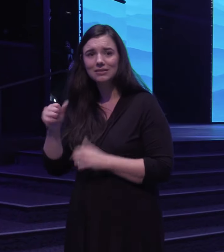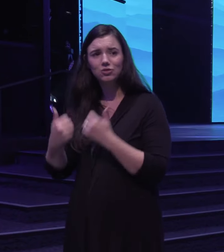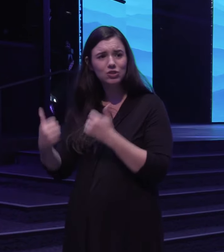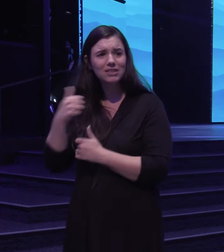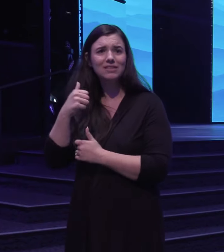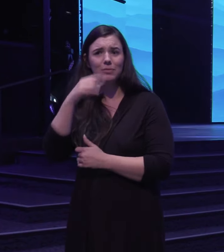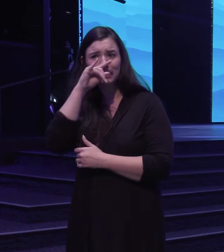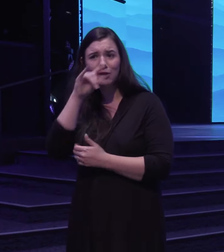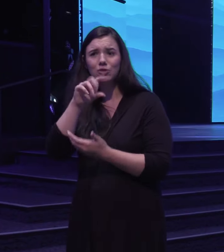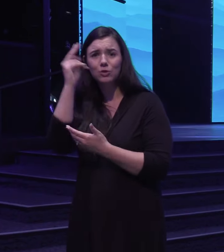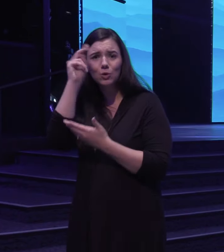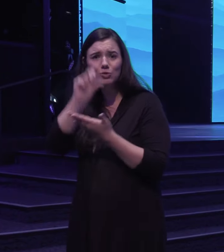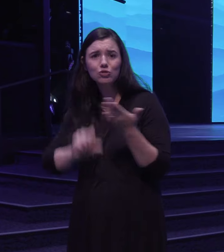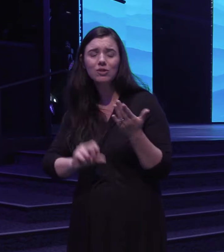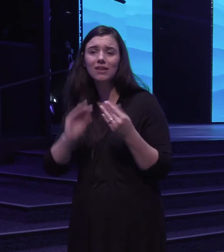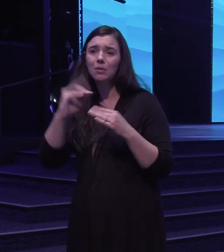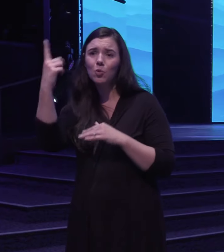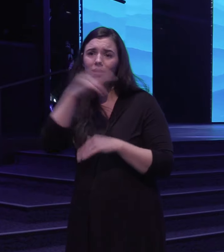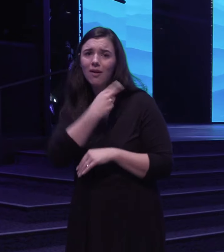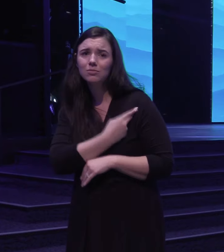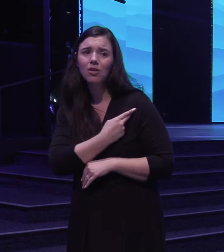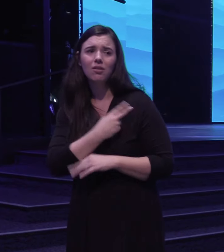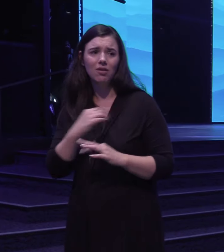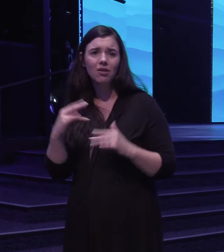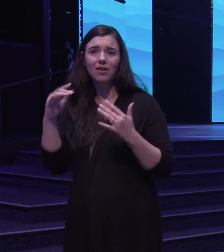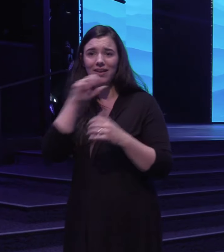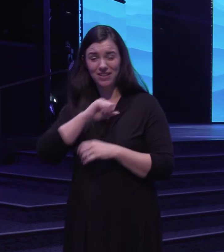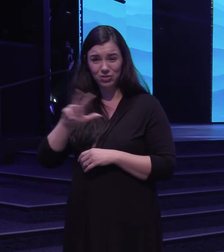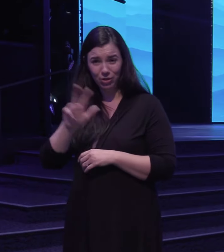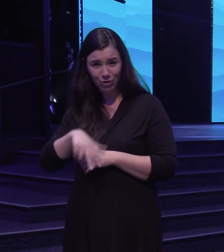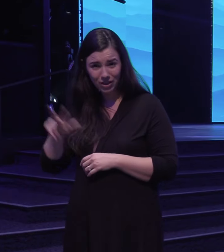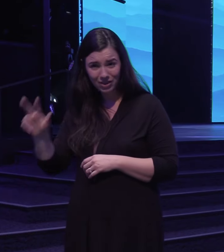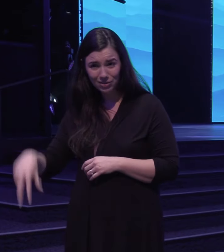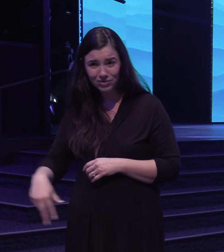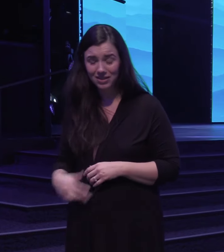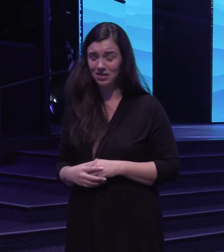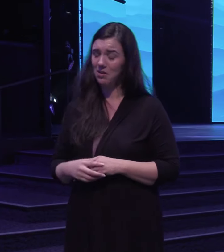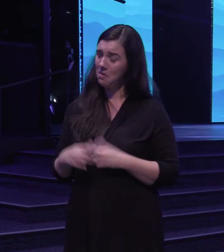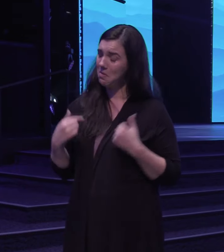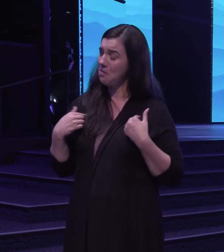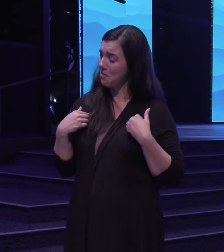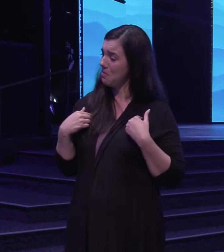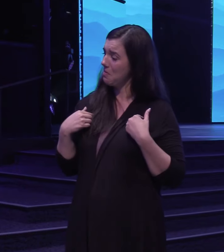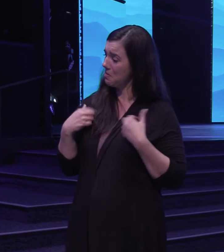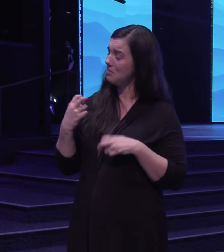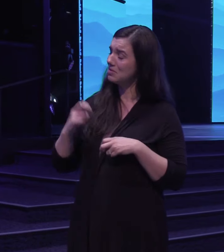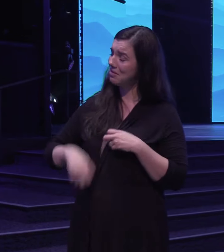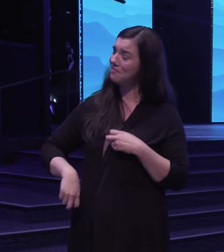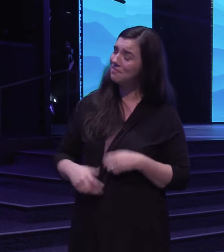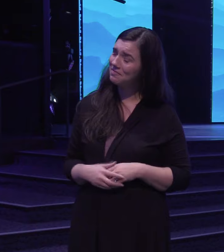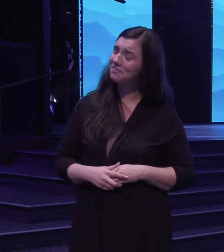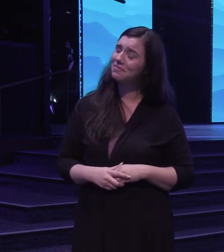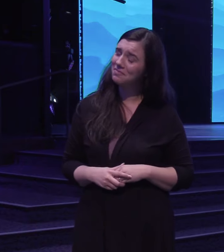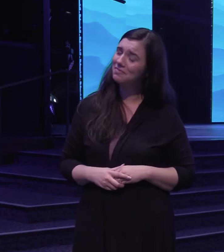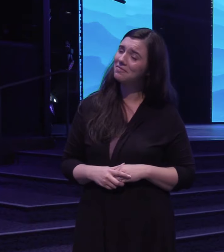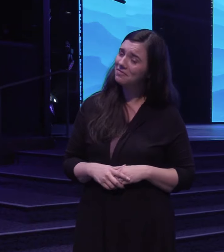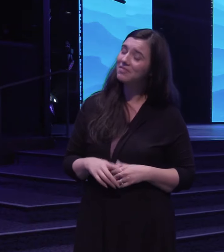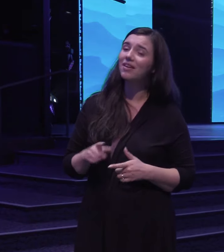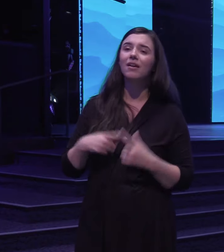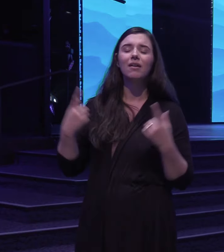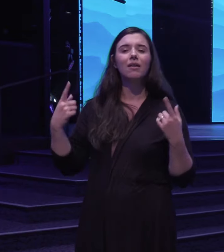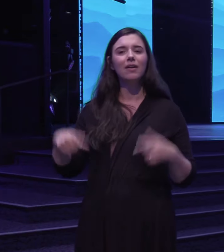pediatric neurosurgery, the number one hospital, at age 33, you are pretty tough. And then